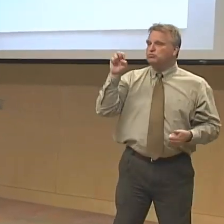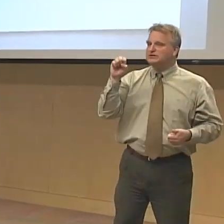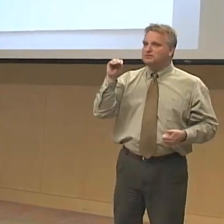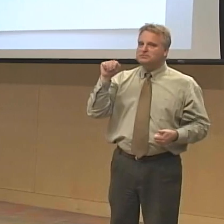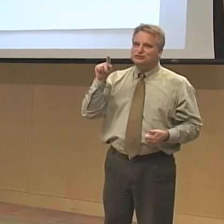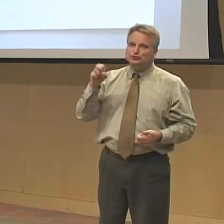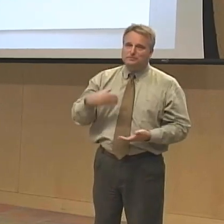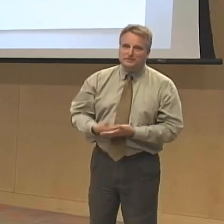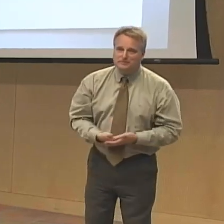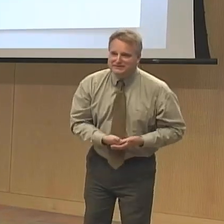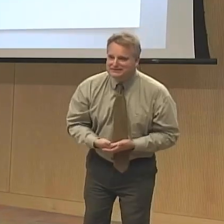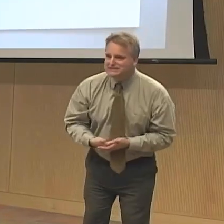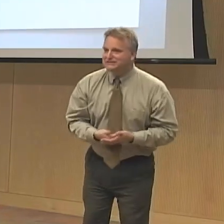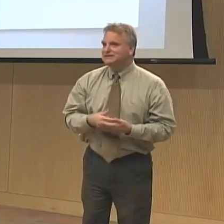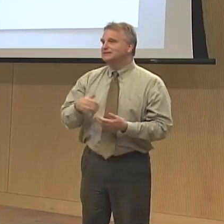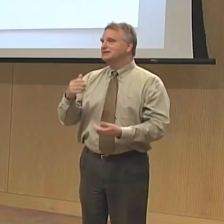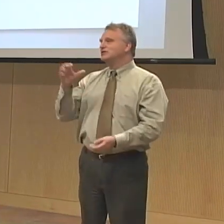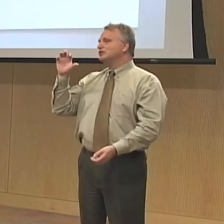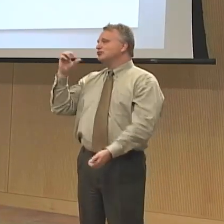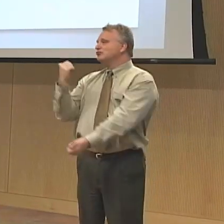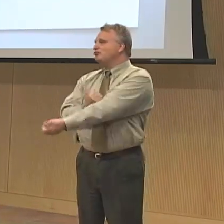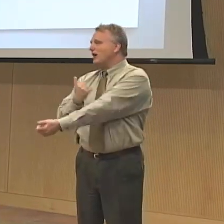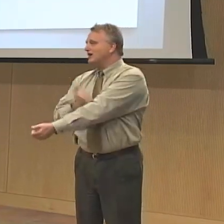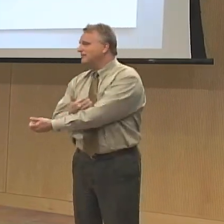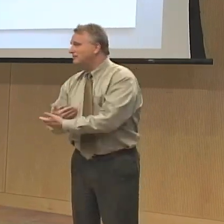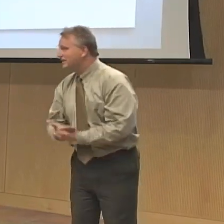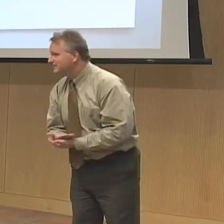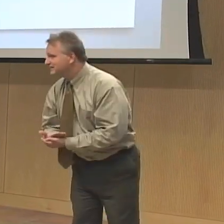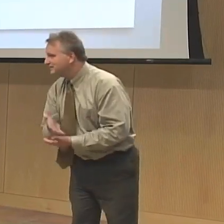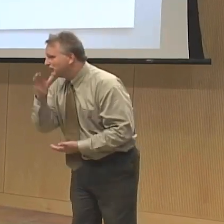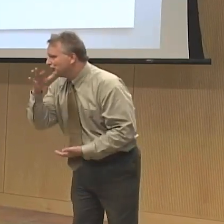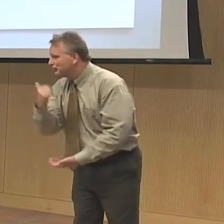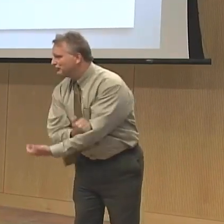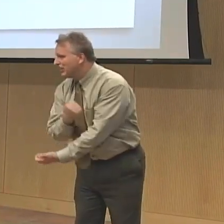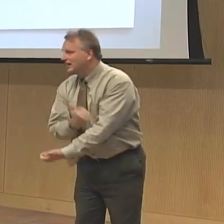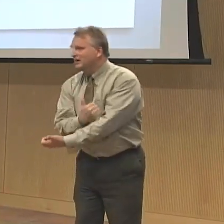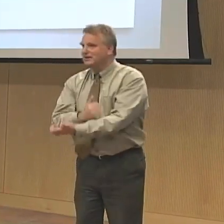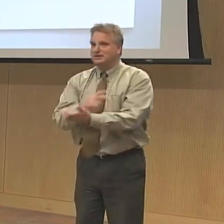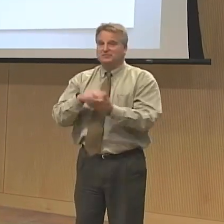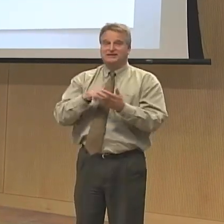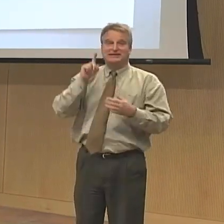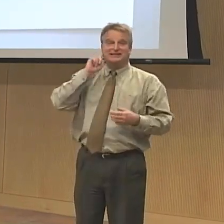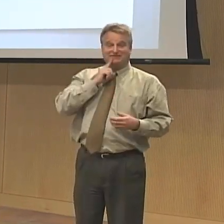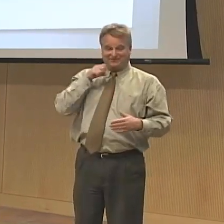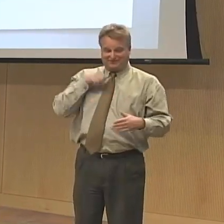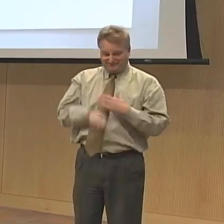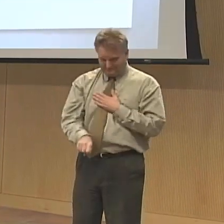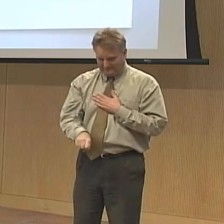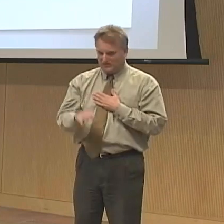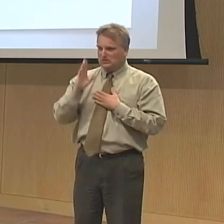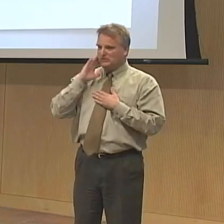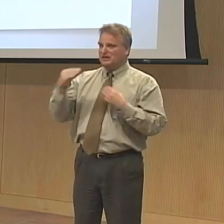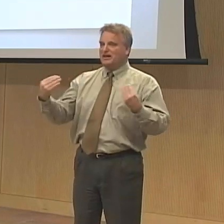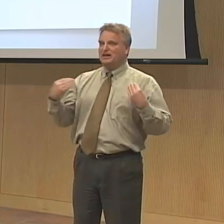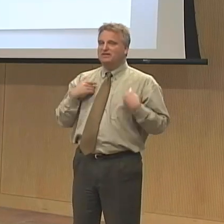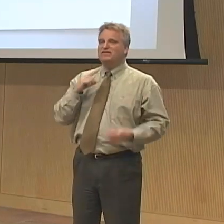most deaf babies are a result of premature births or mothers who are addicted to drugs, and they come